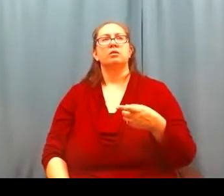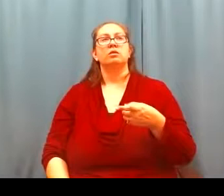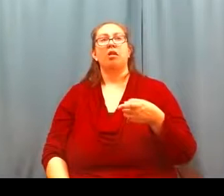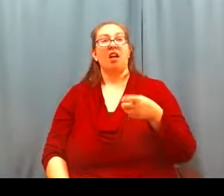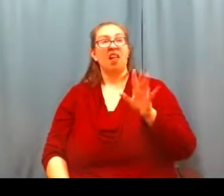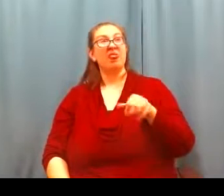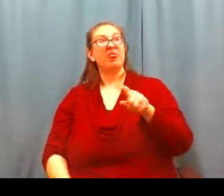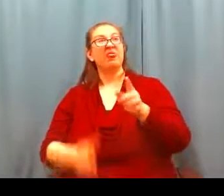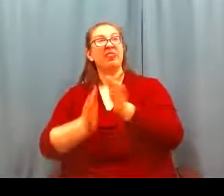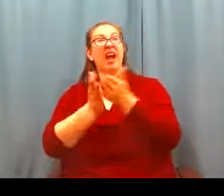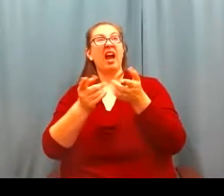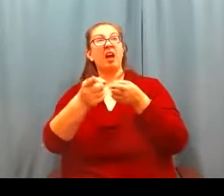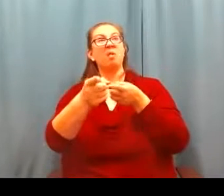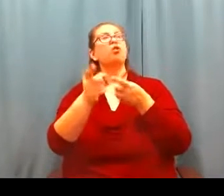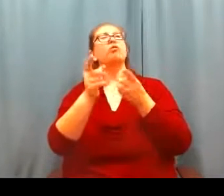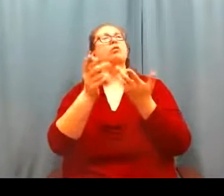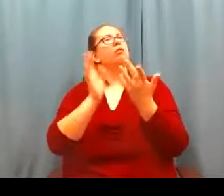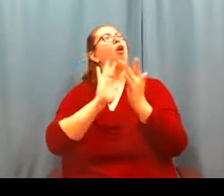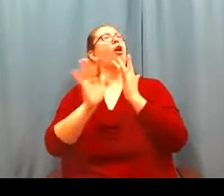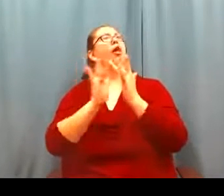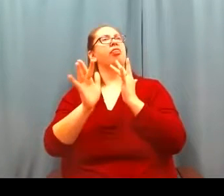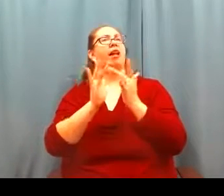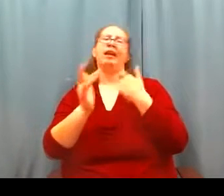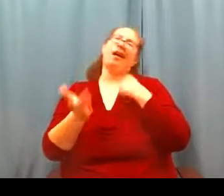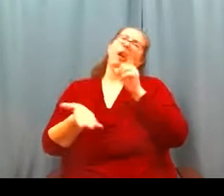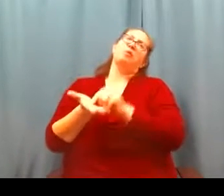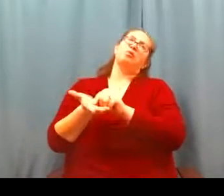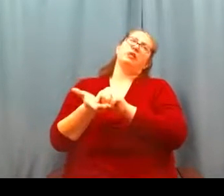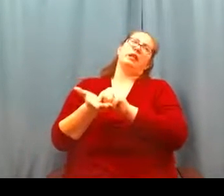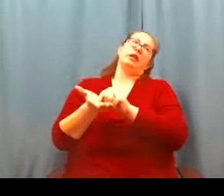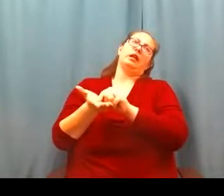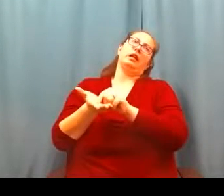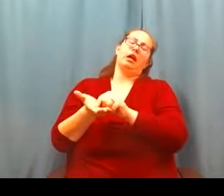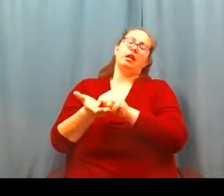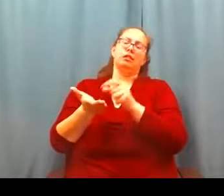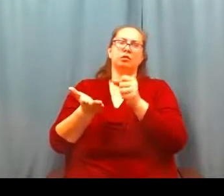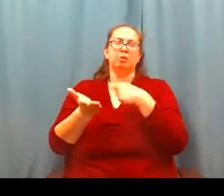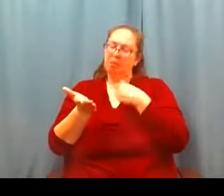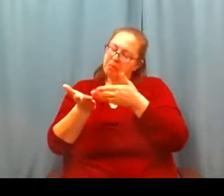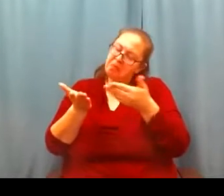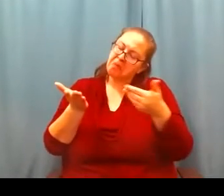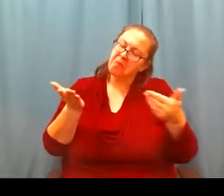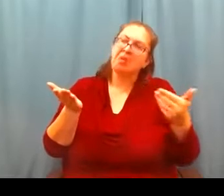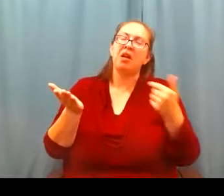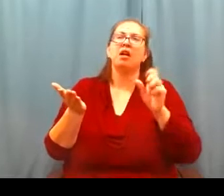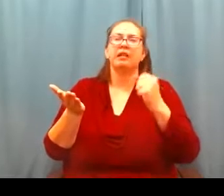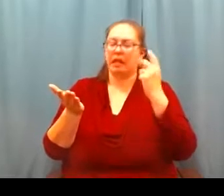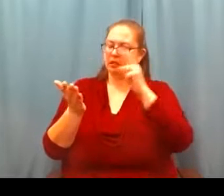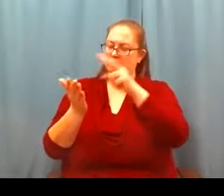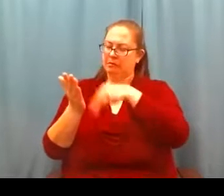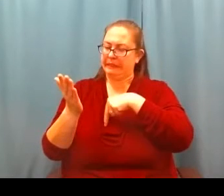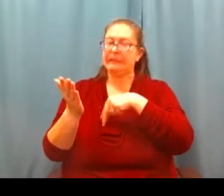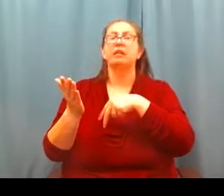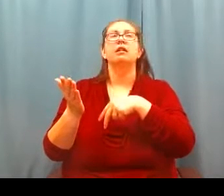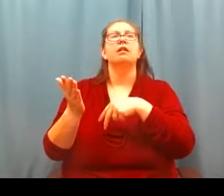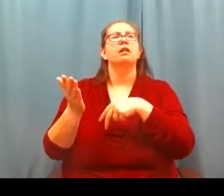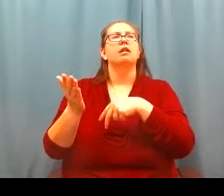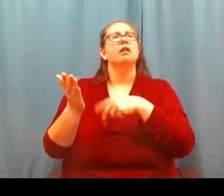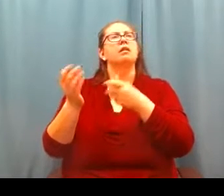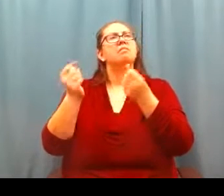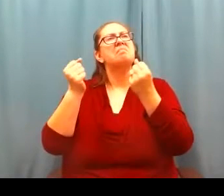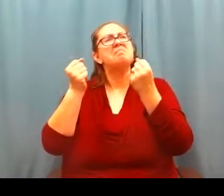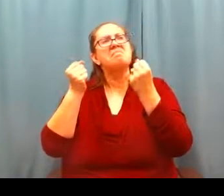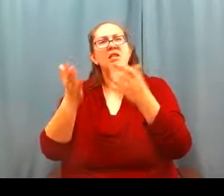online. This just happens to be a printed copy, which, you know, I'm using as a reference. And there are a number of pages